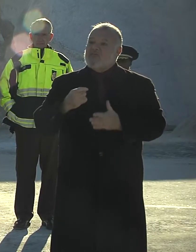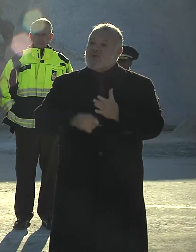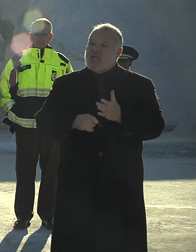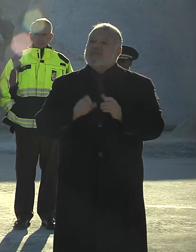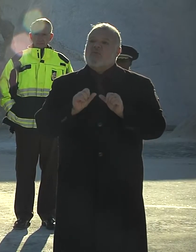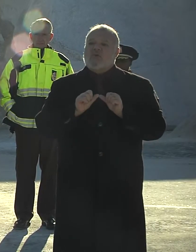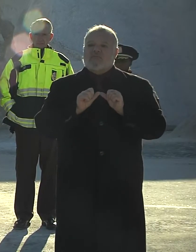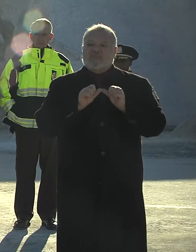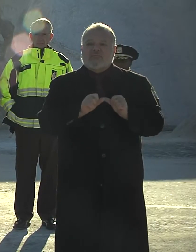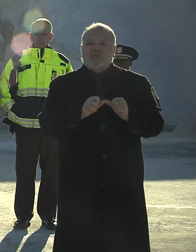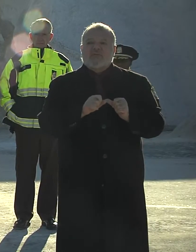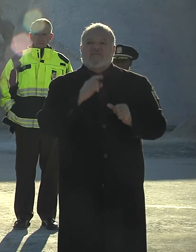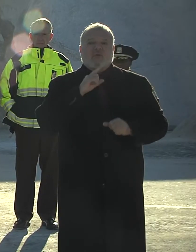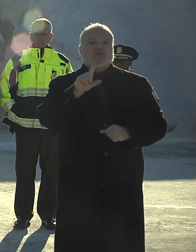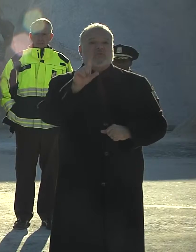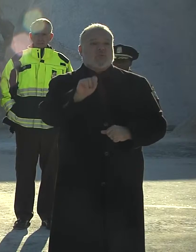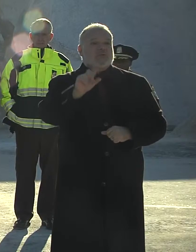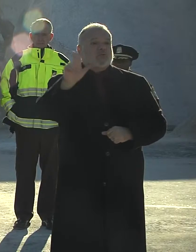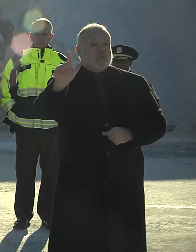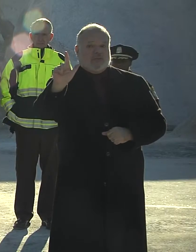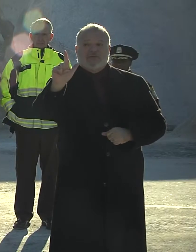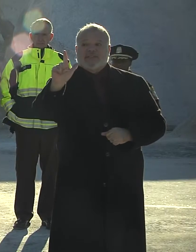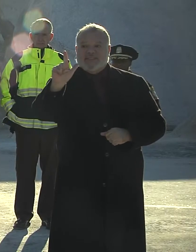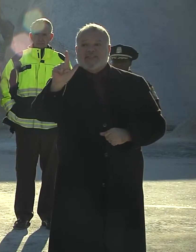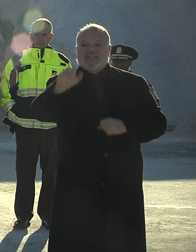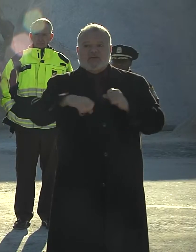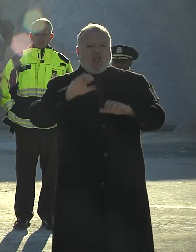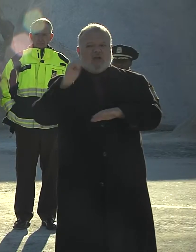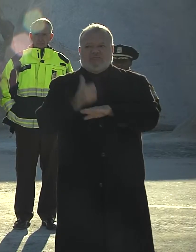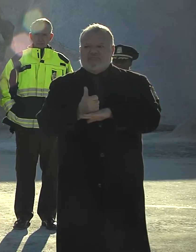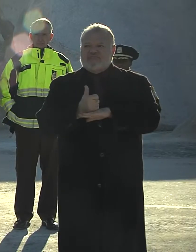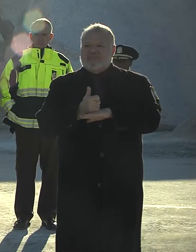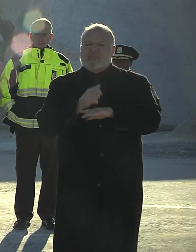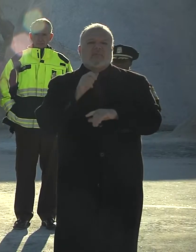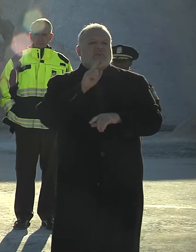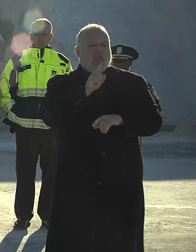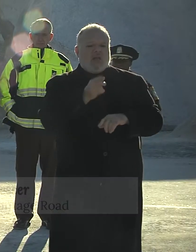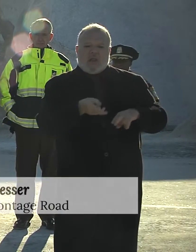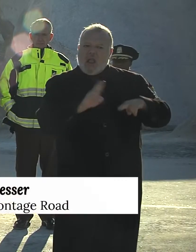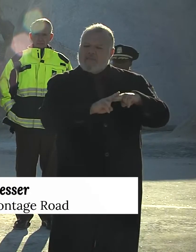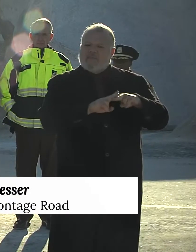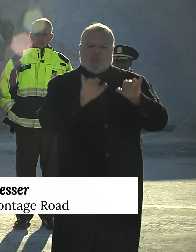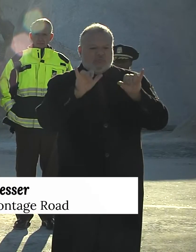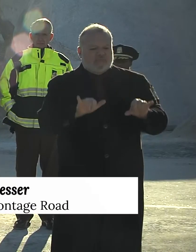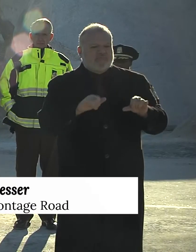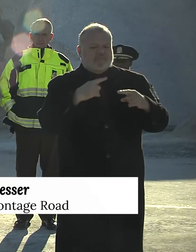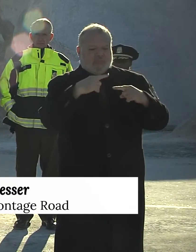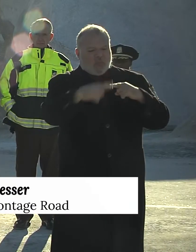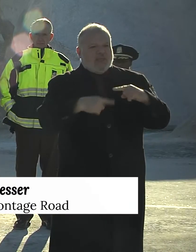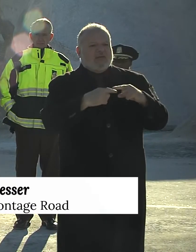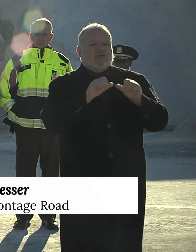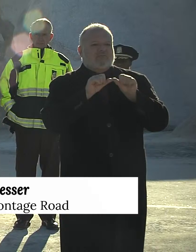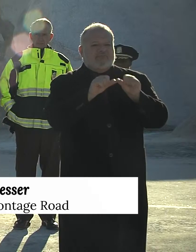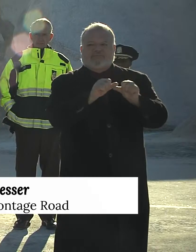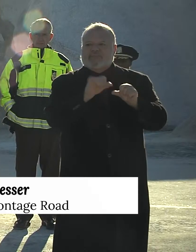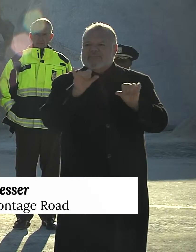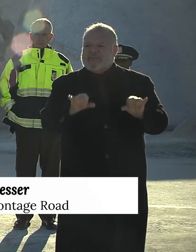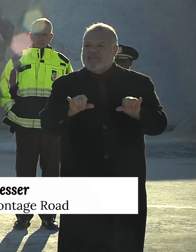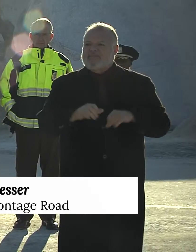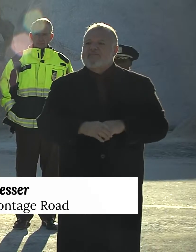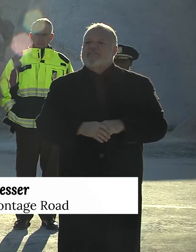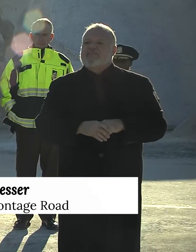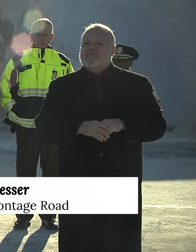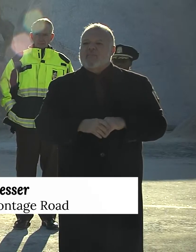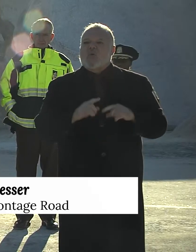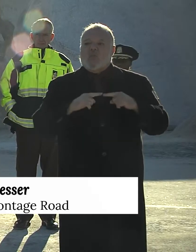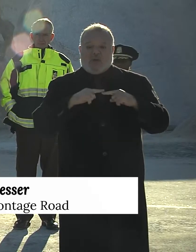2023, and so you can make this choice and know that you'll be protected not just for the winter, but for the summer and fall months to